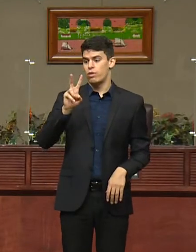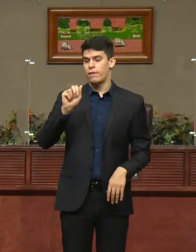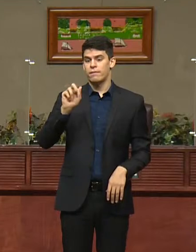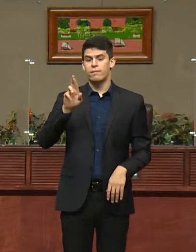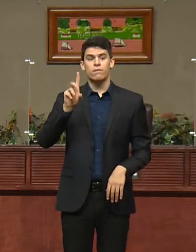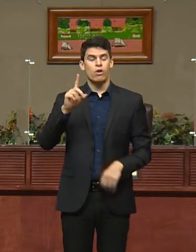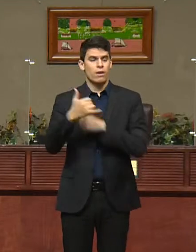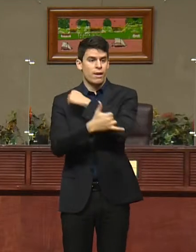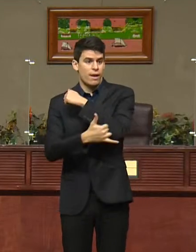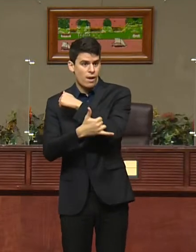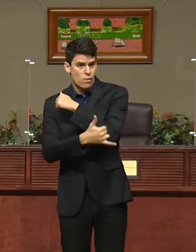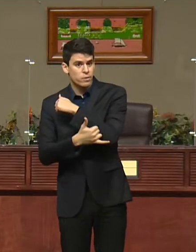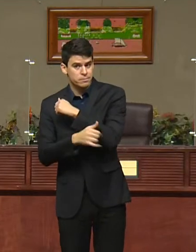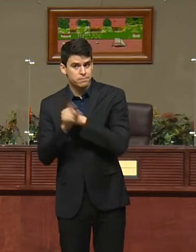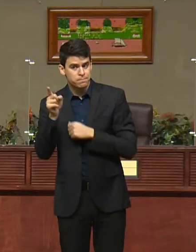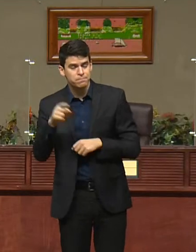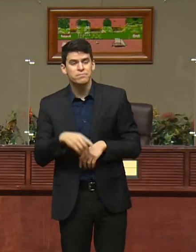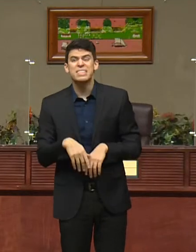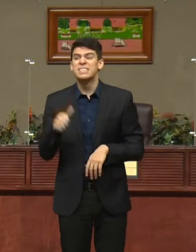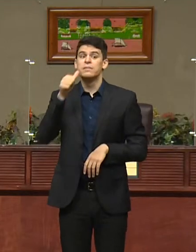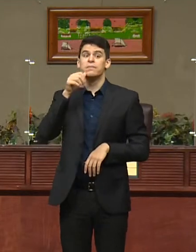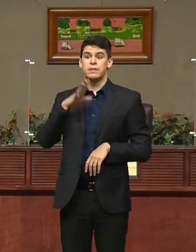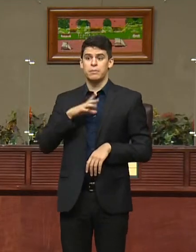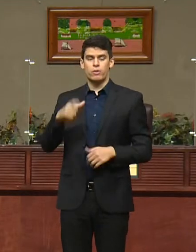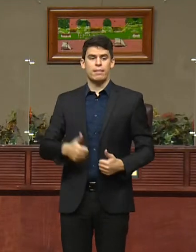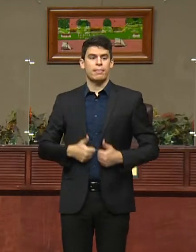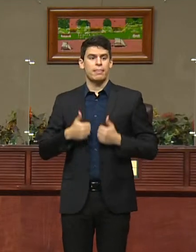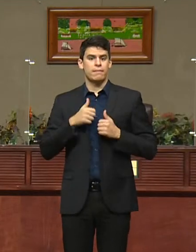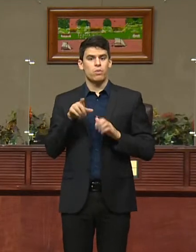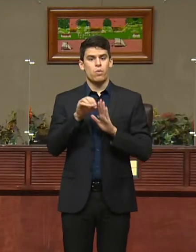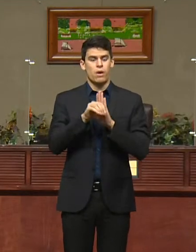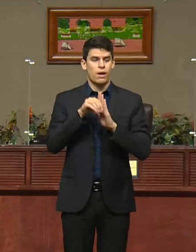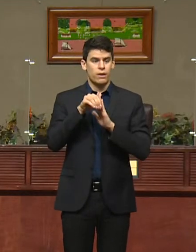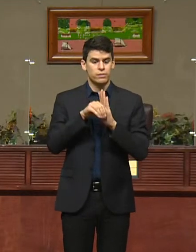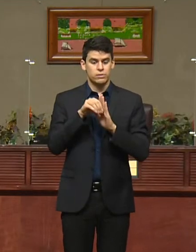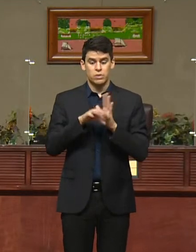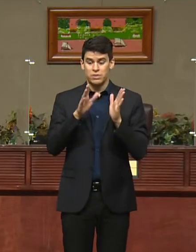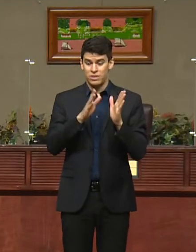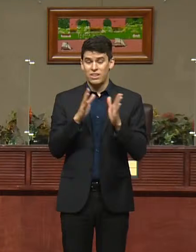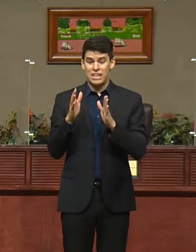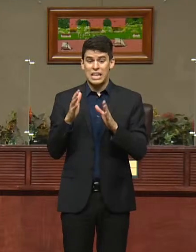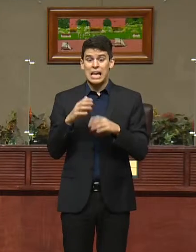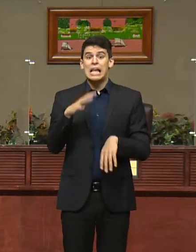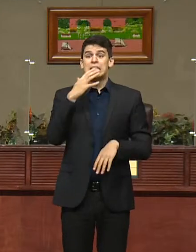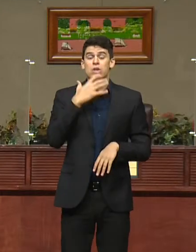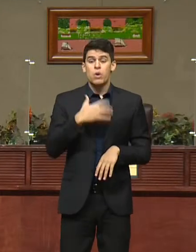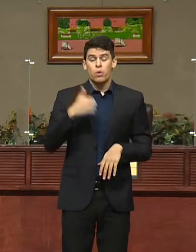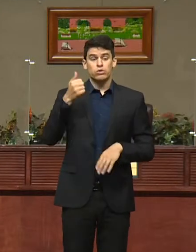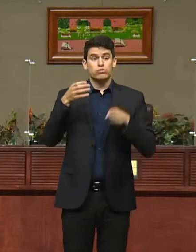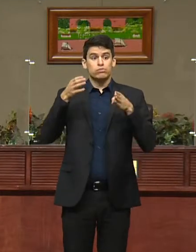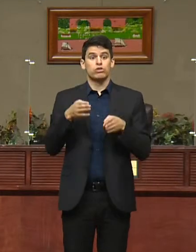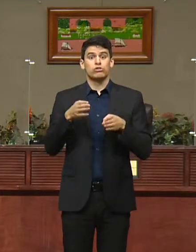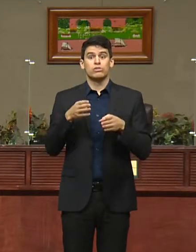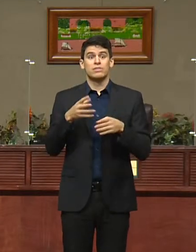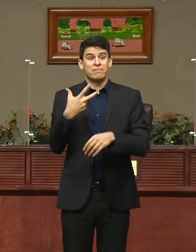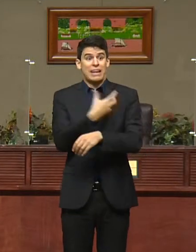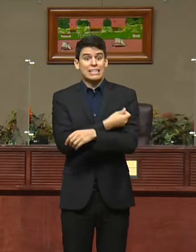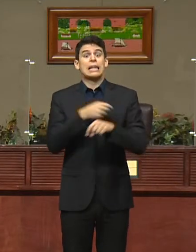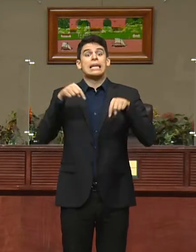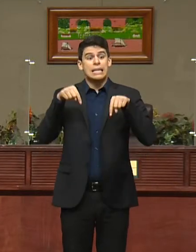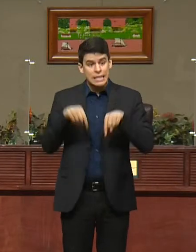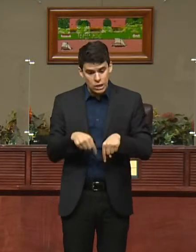verify this. Is a female and she lives in Orlando. And the oldest person vaccinated in our county